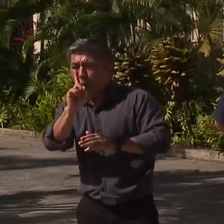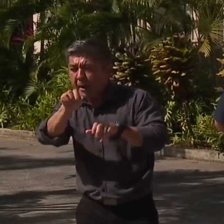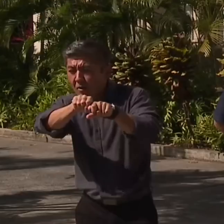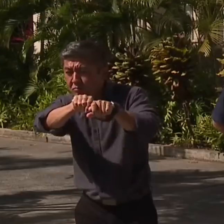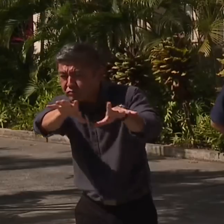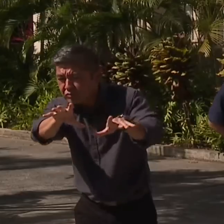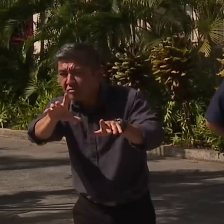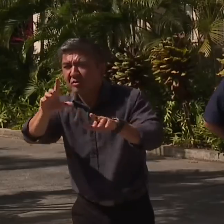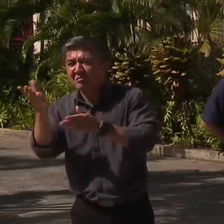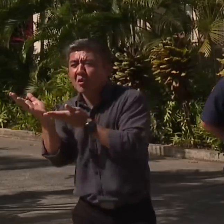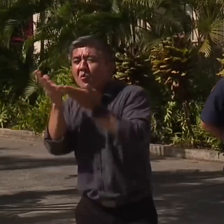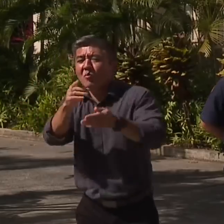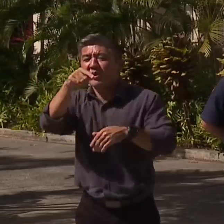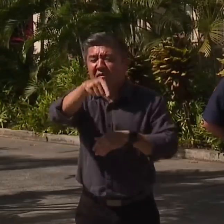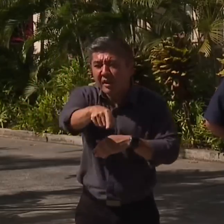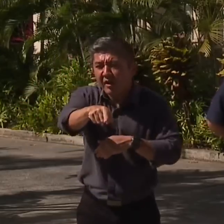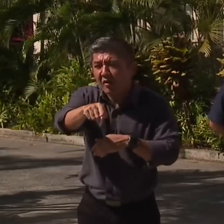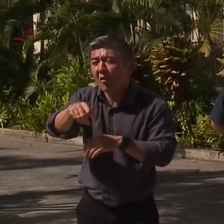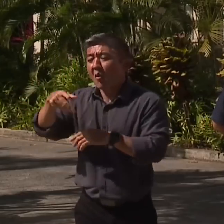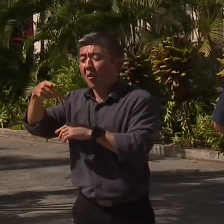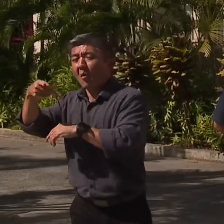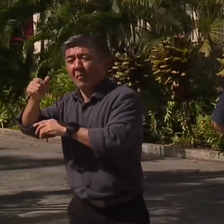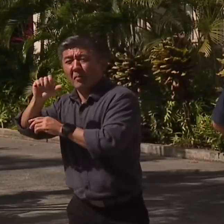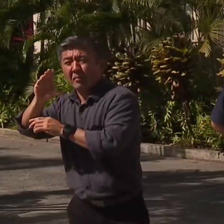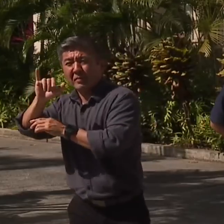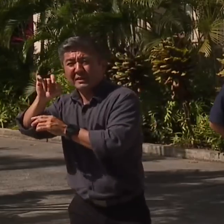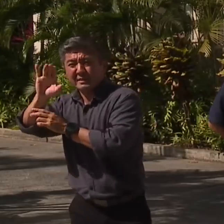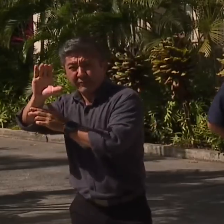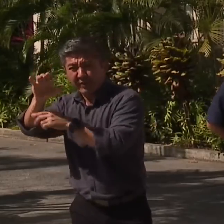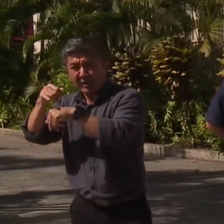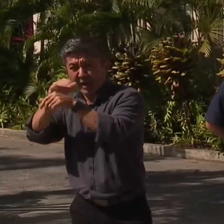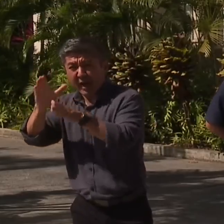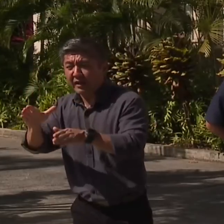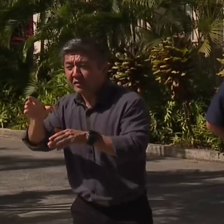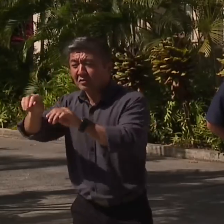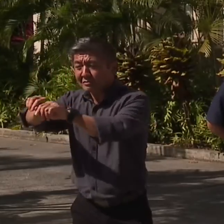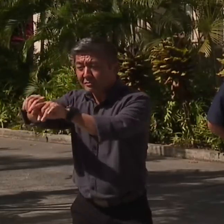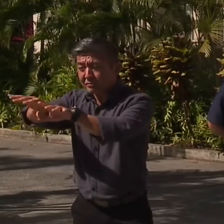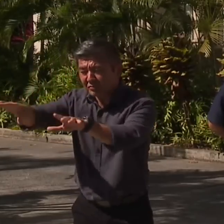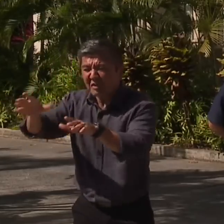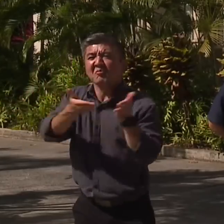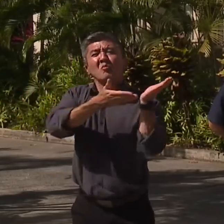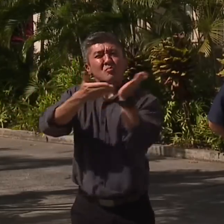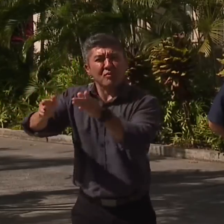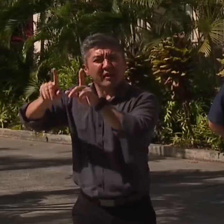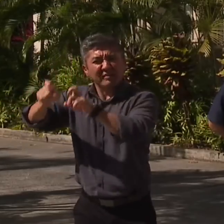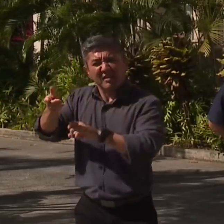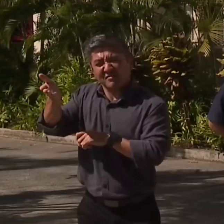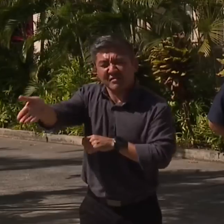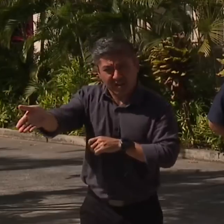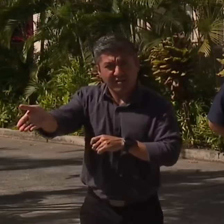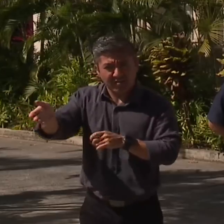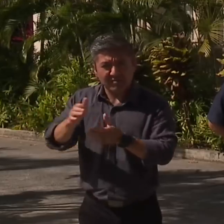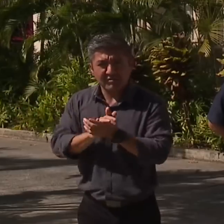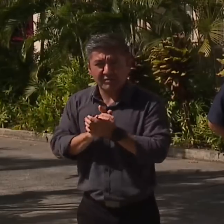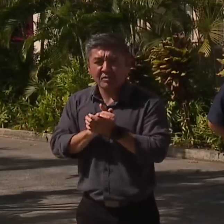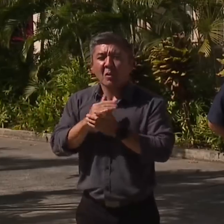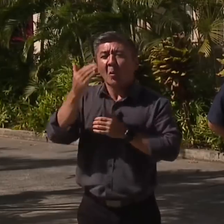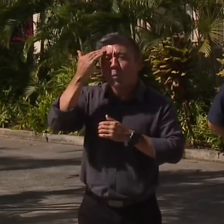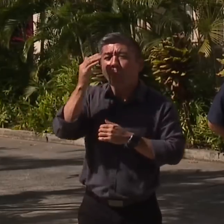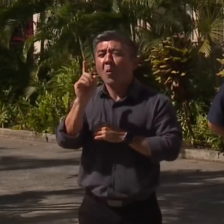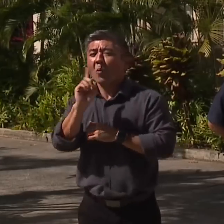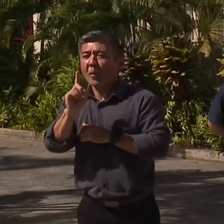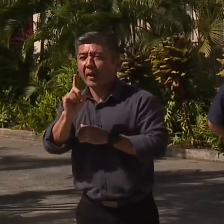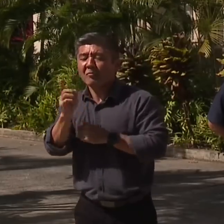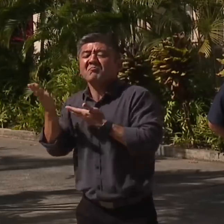into places where there are Pacific Islanders and others where we know that the virus is more present, so we can find out where it is and then work